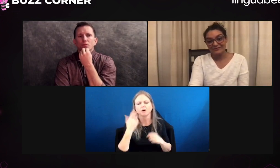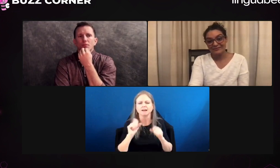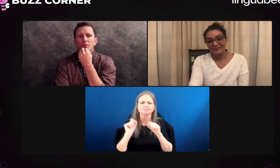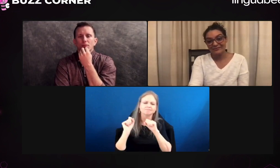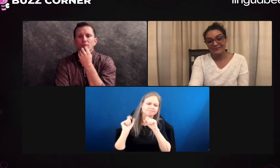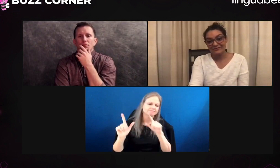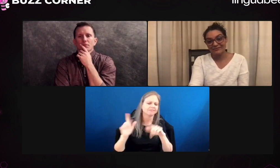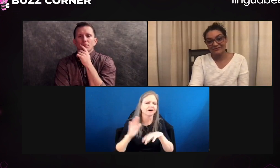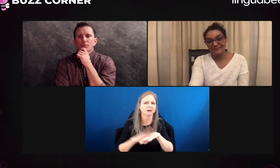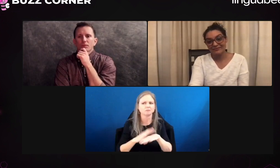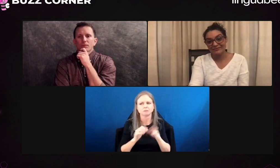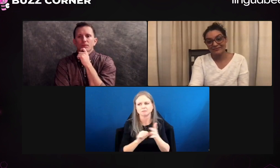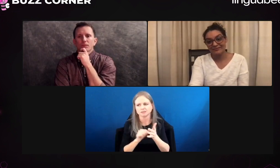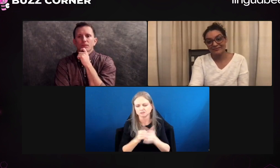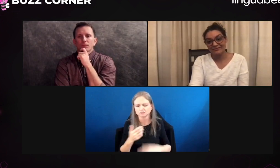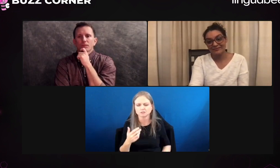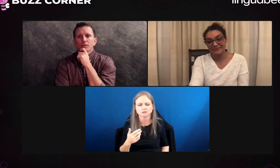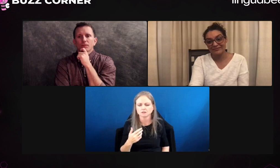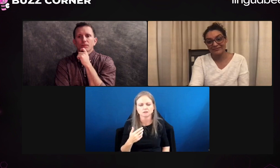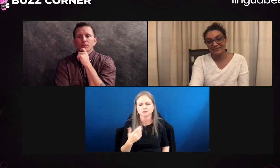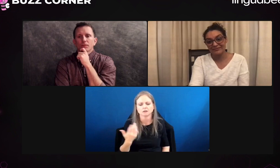Two separate things indeed.